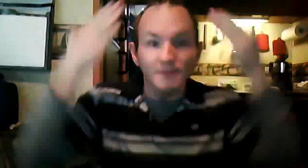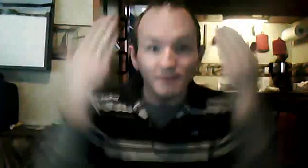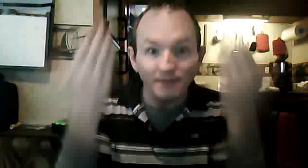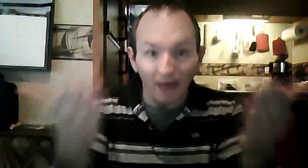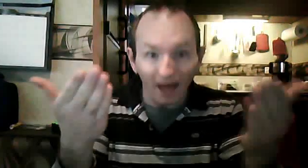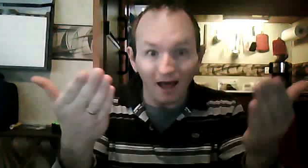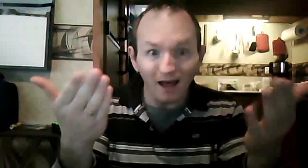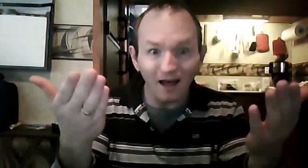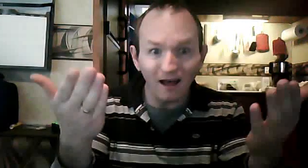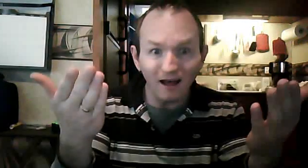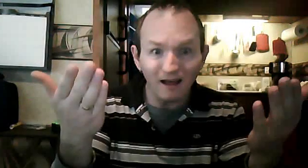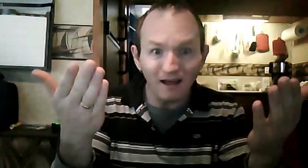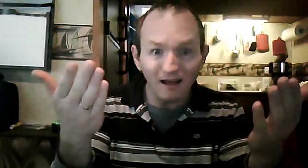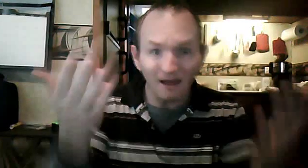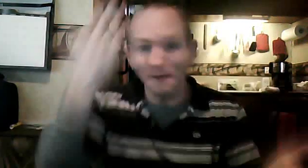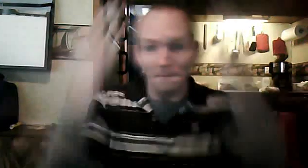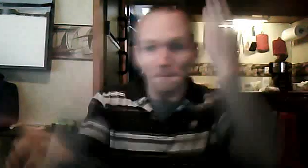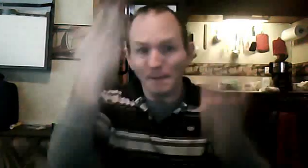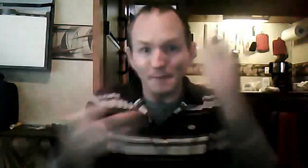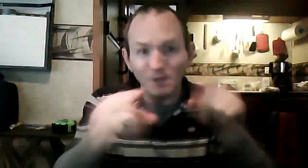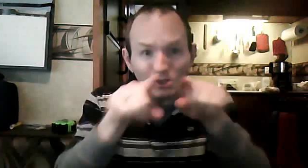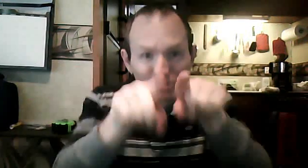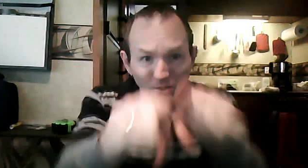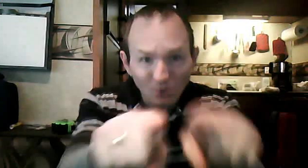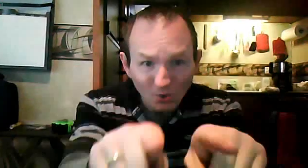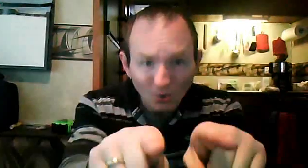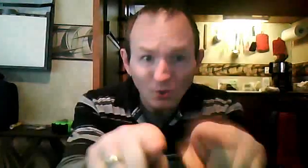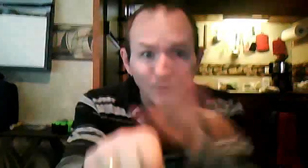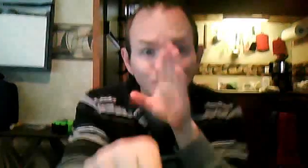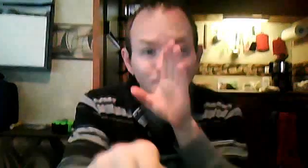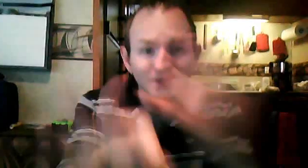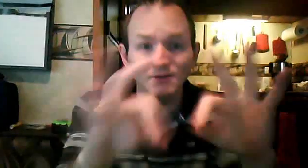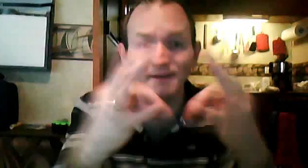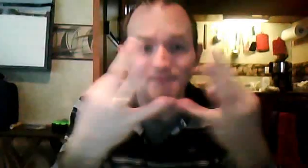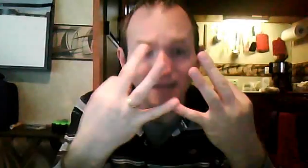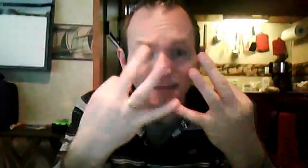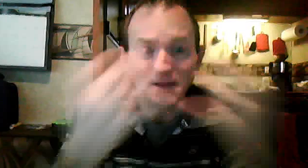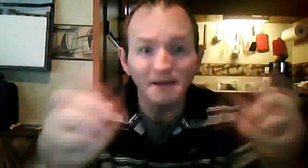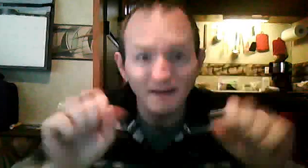and here's a slice of bread and a spoonful of peas